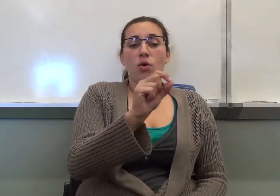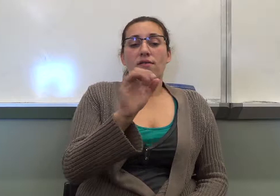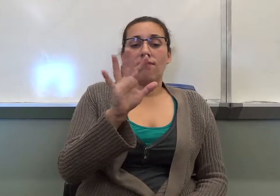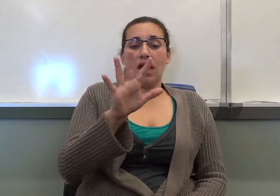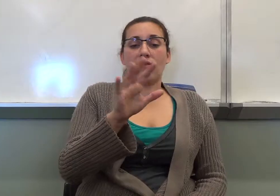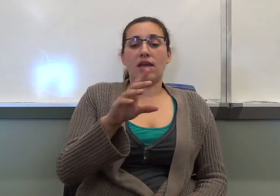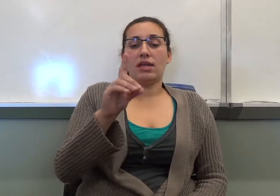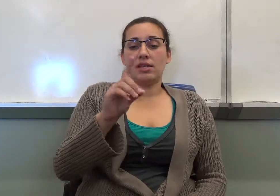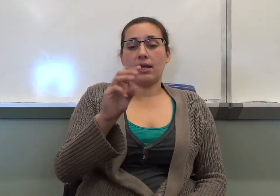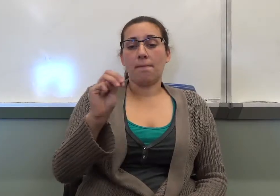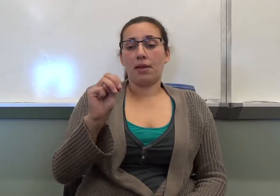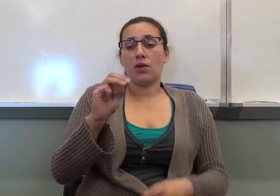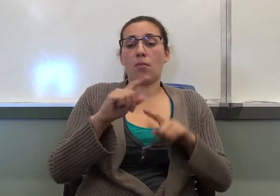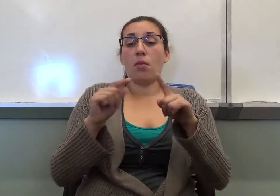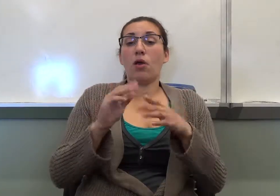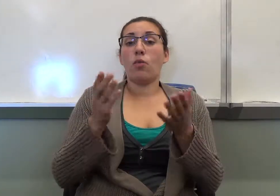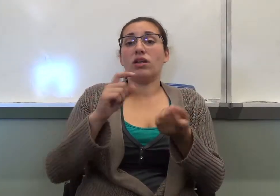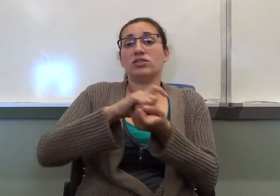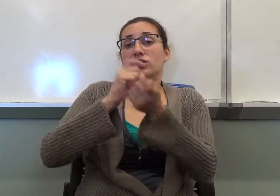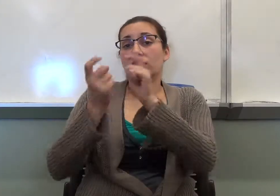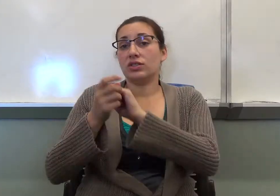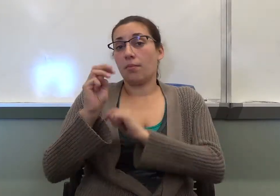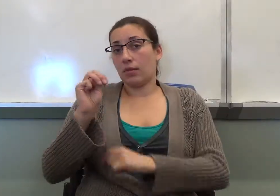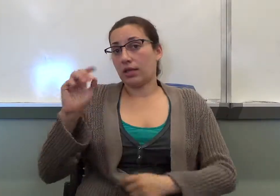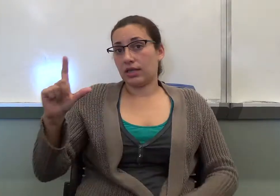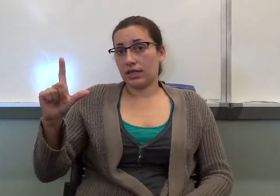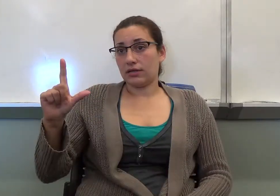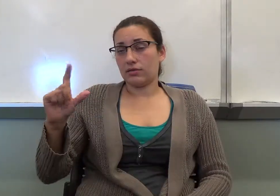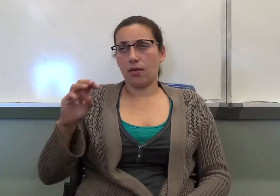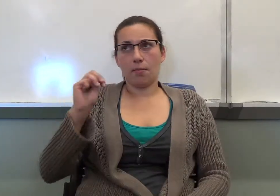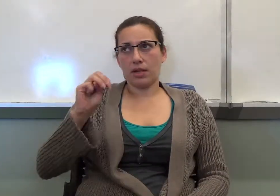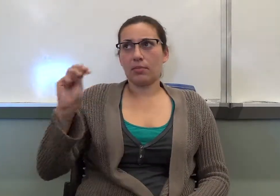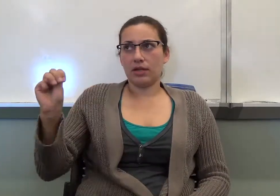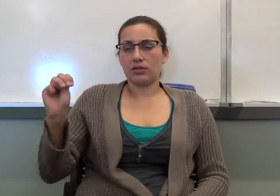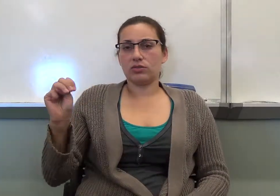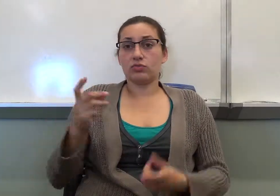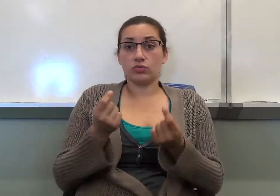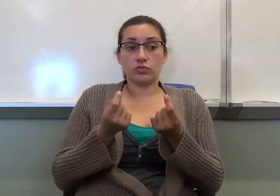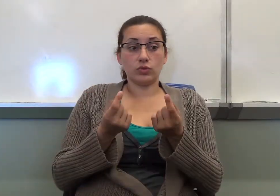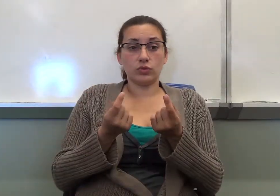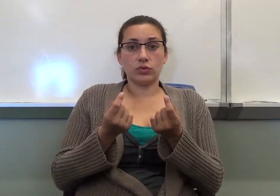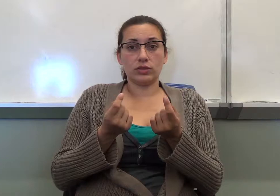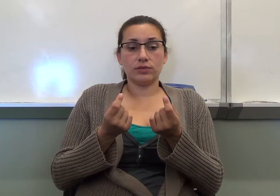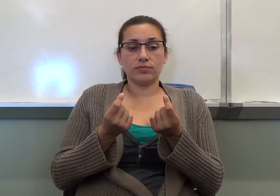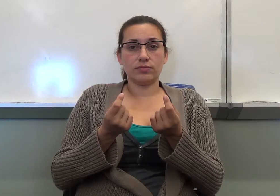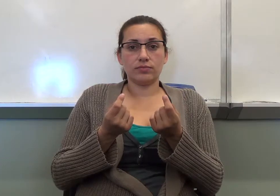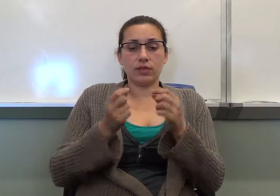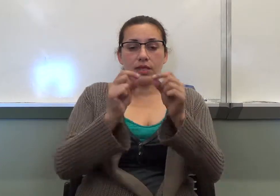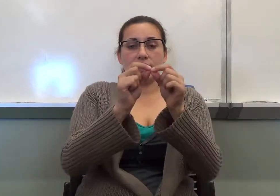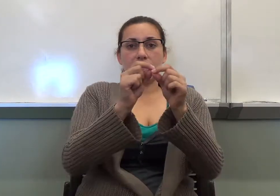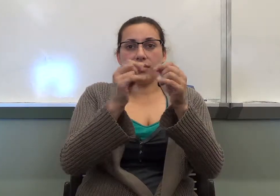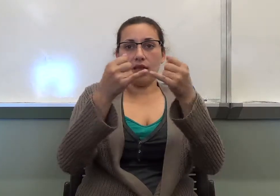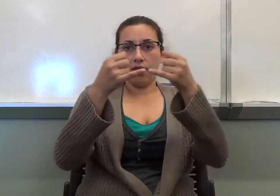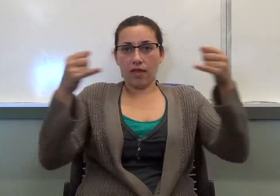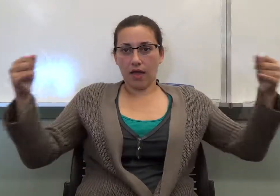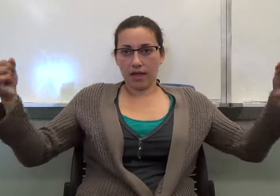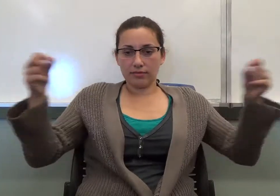millimeters. We do it by shifting the decimal point around on the prefix. We're starting here at decameters, we're going